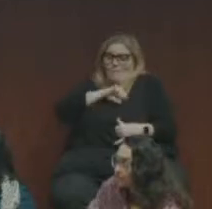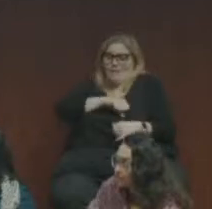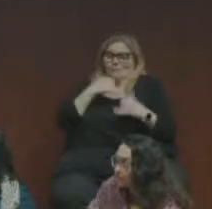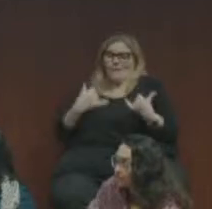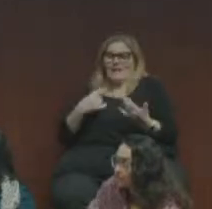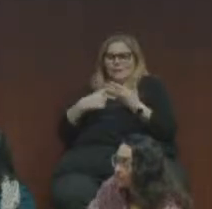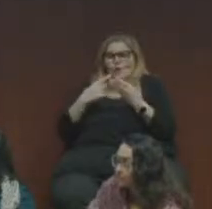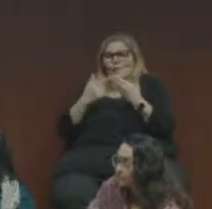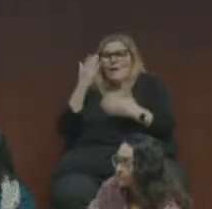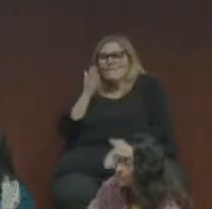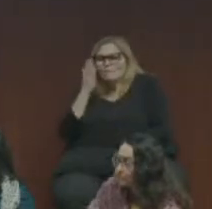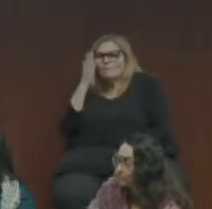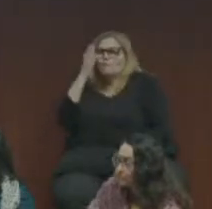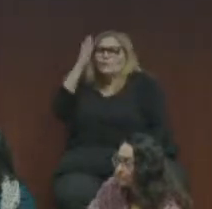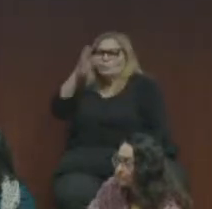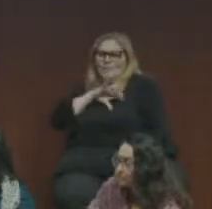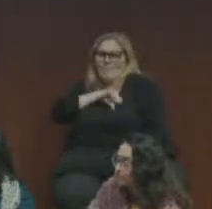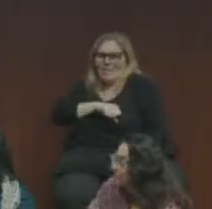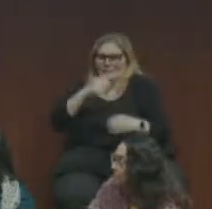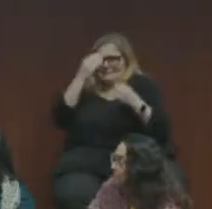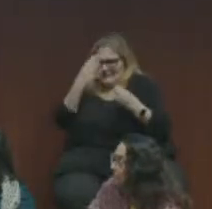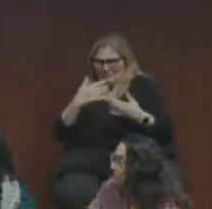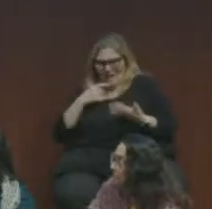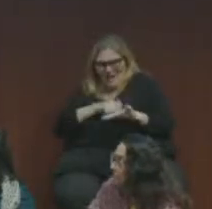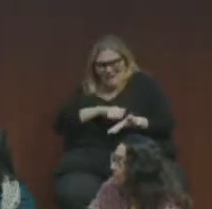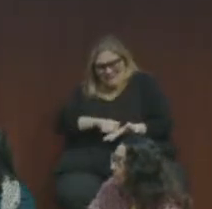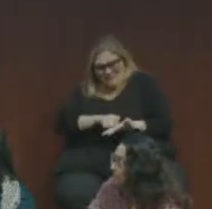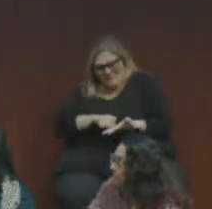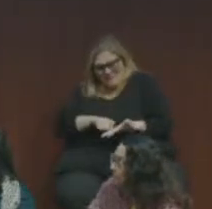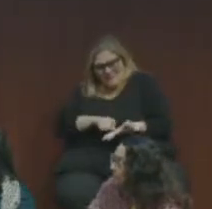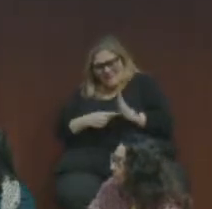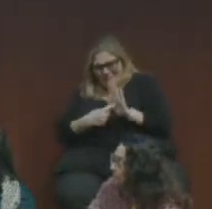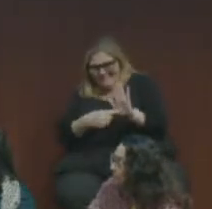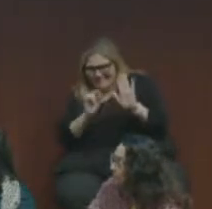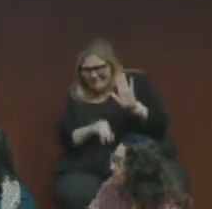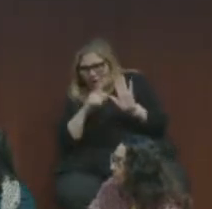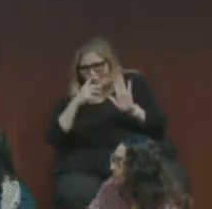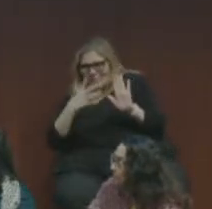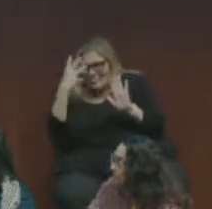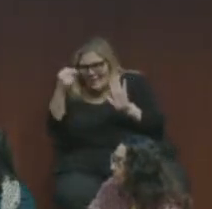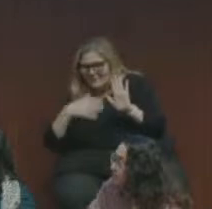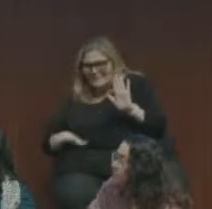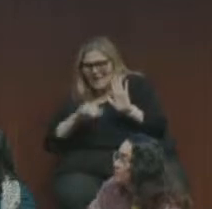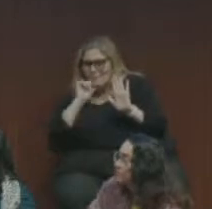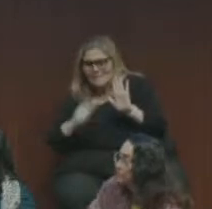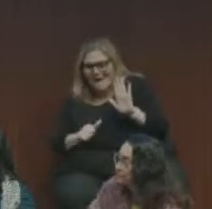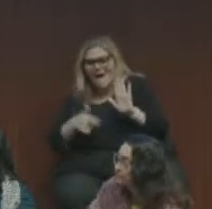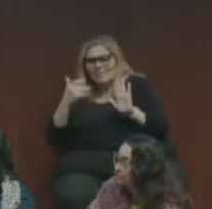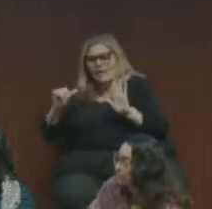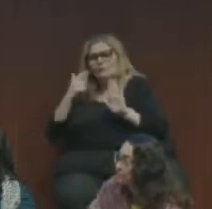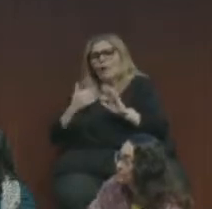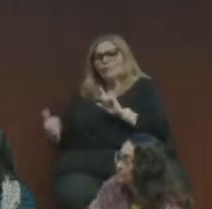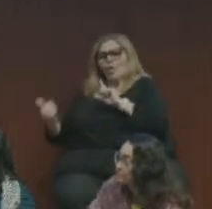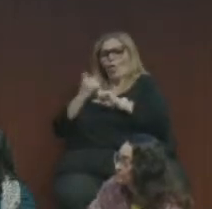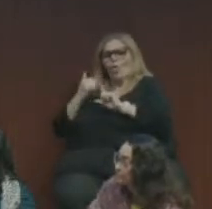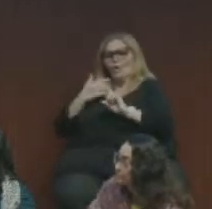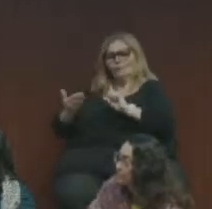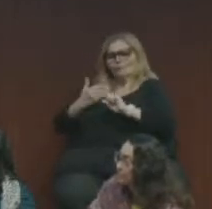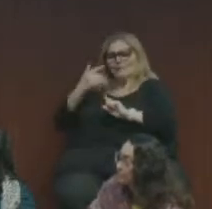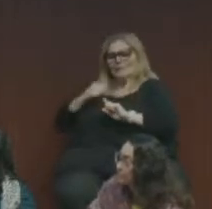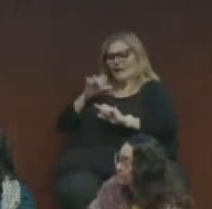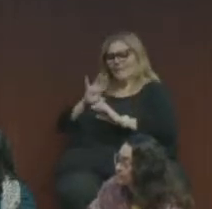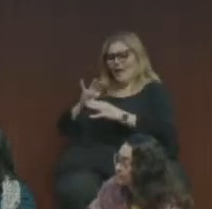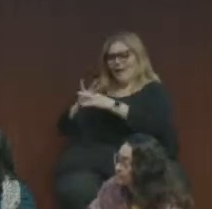future generation of Palestinians that we have not left the land, that this is what we are experiencing. And